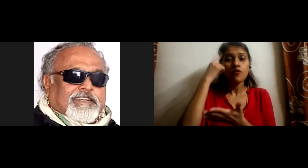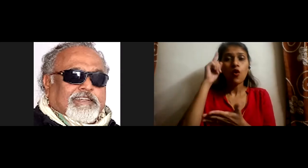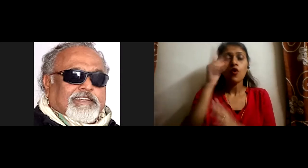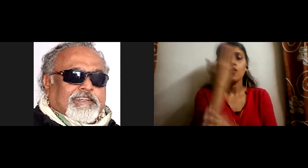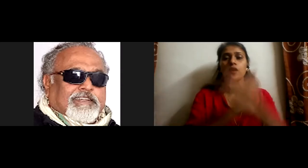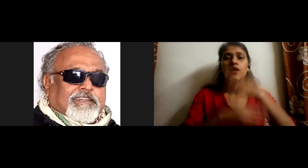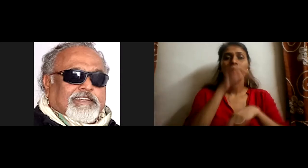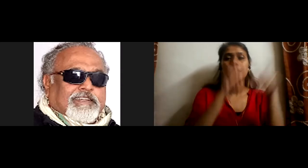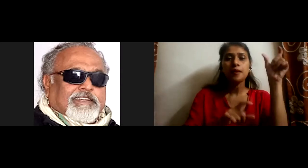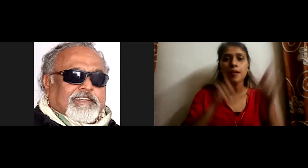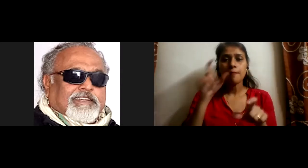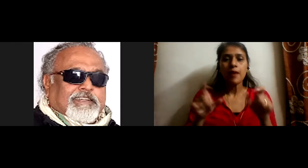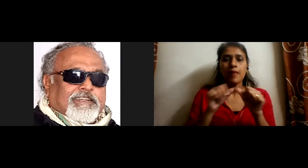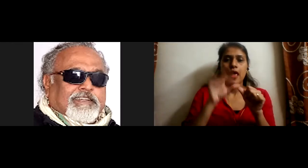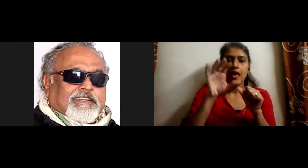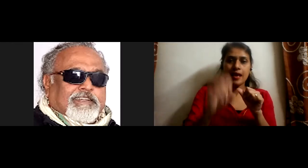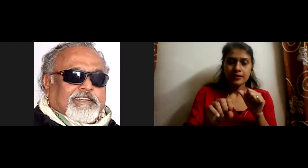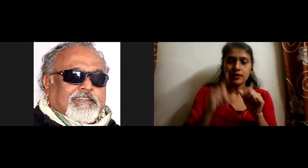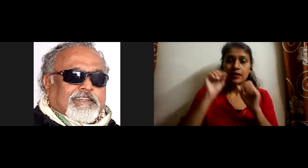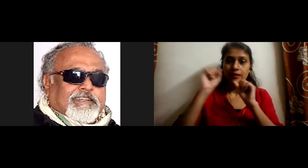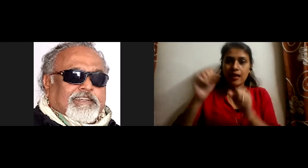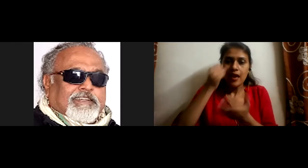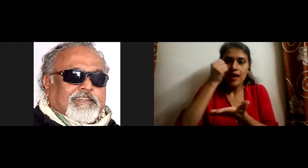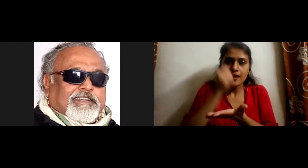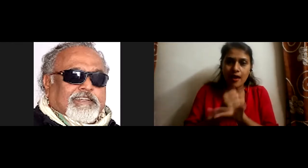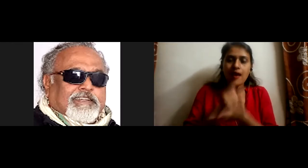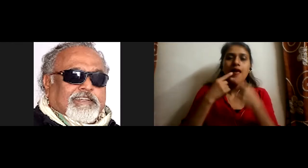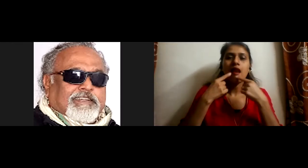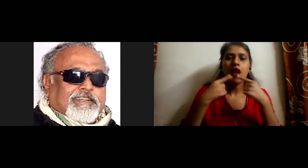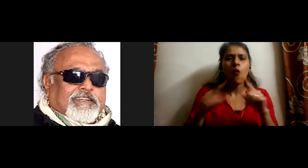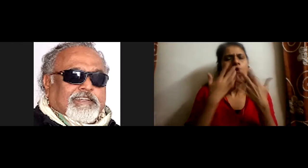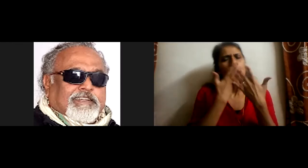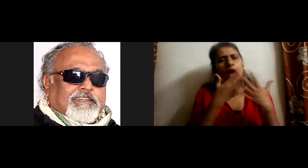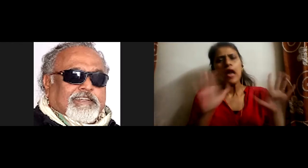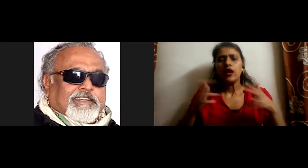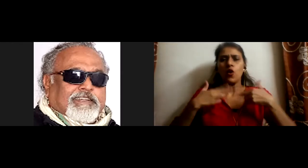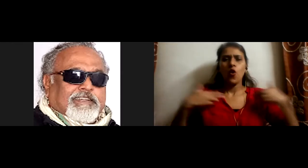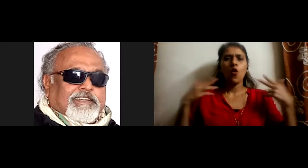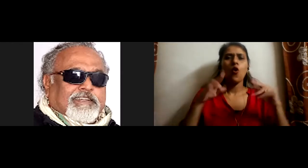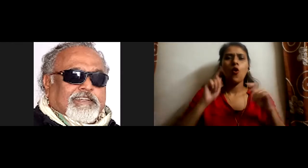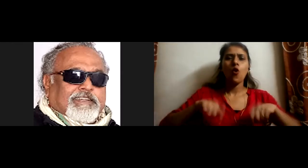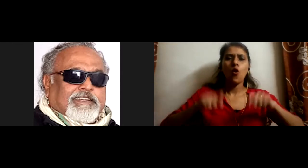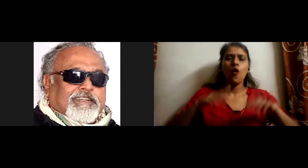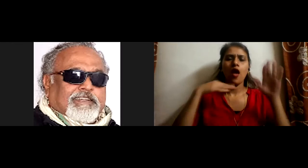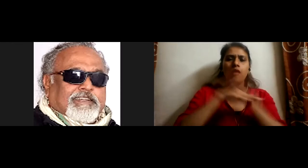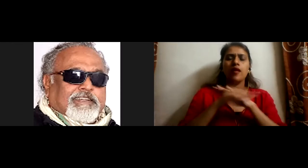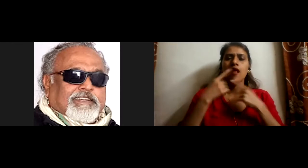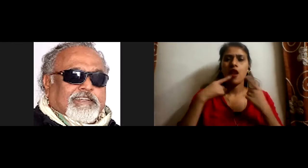are able to exercise the right to access any court, tribunal, authority,